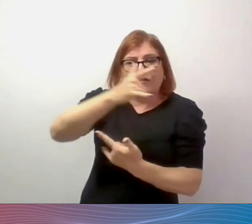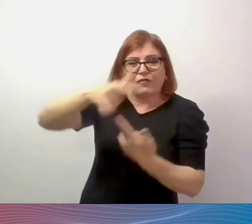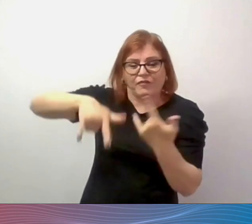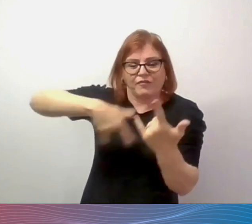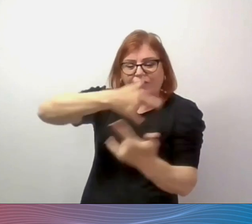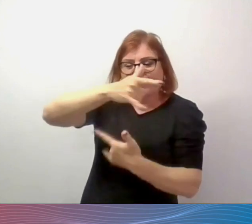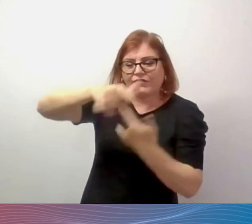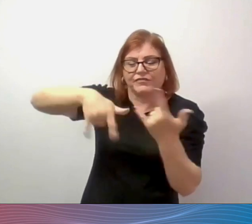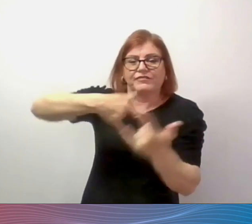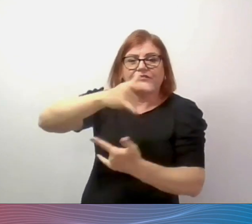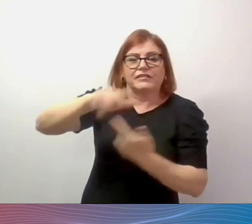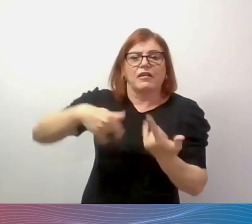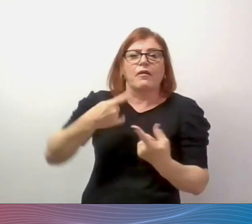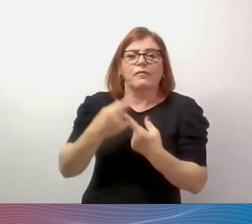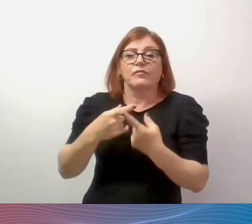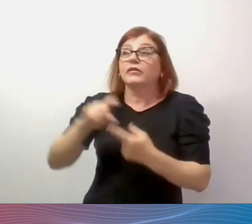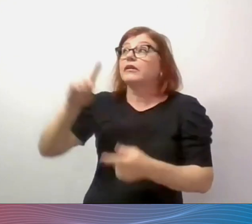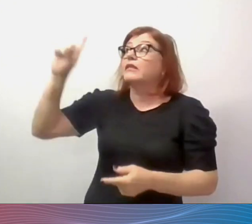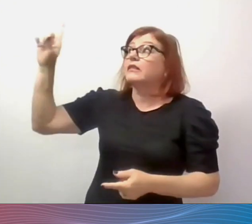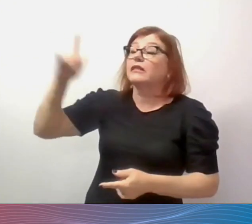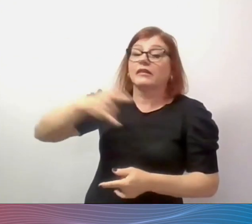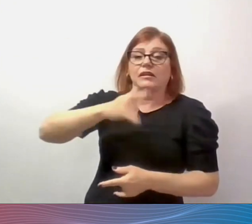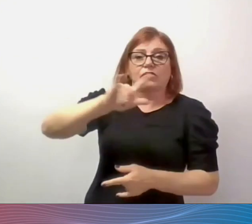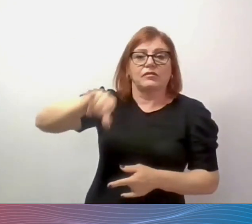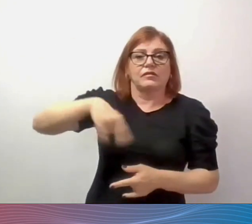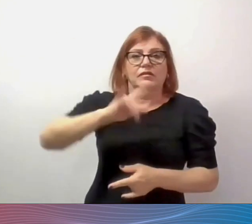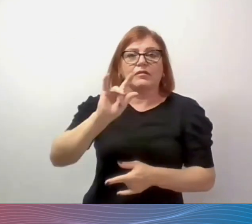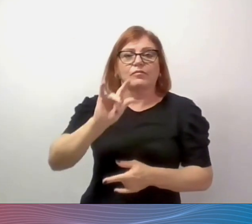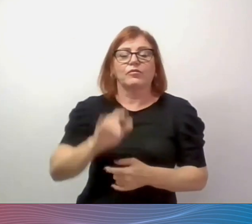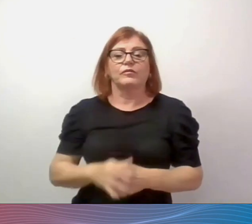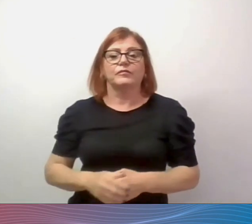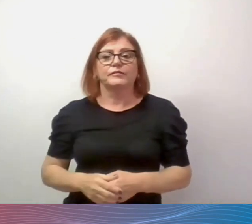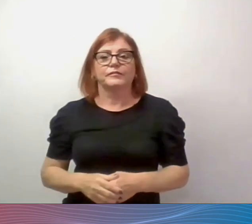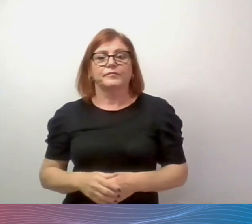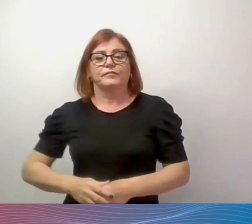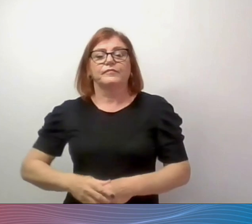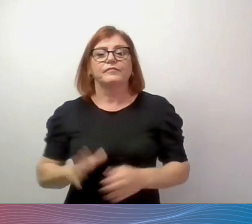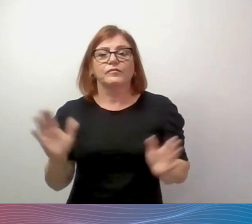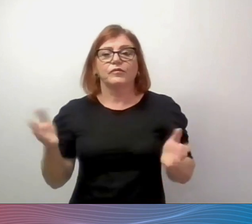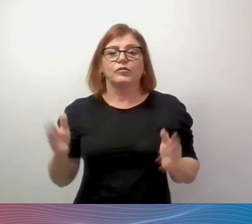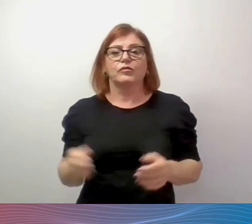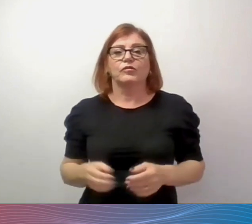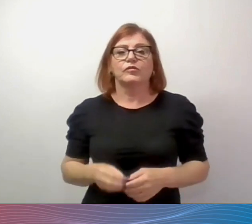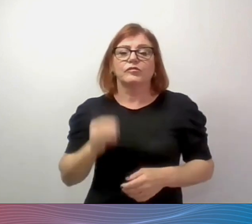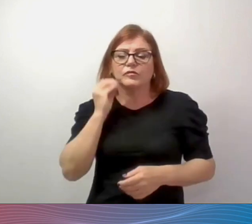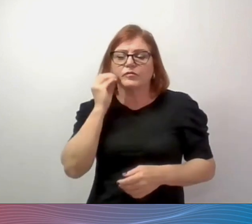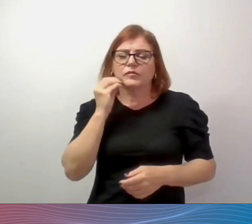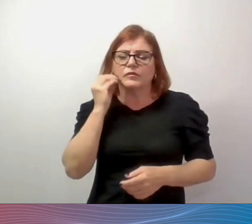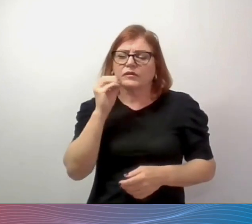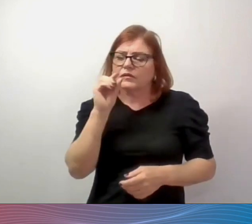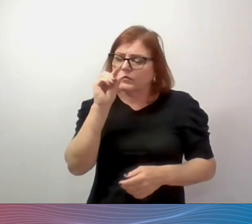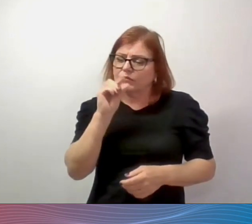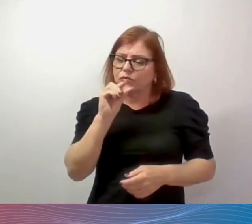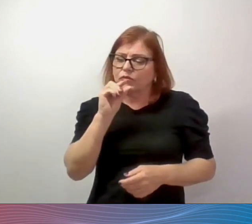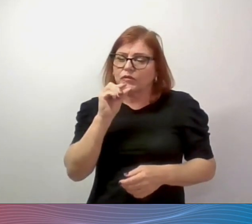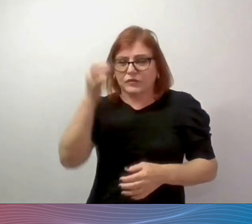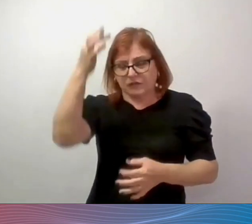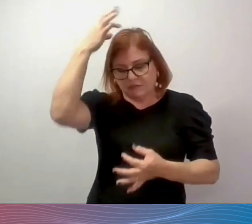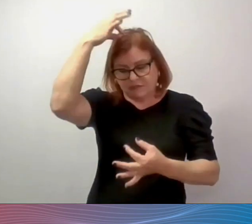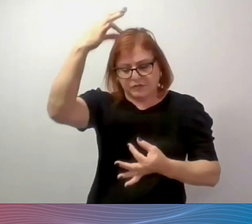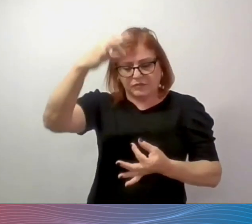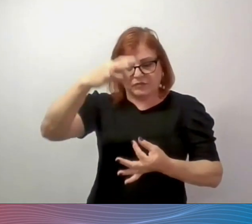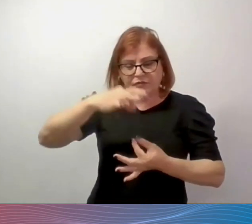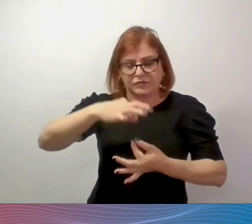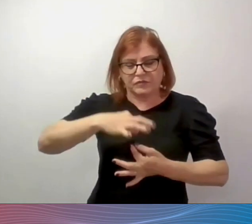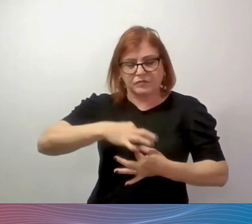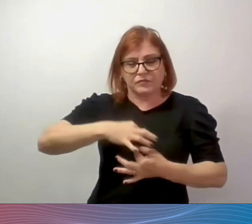Deus é amor. Why? Because God is love. Hoje estamos só experimentando um pouco pelo Espírito Santo. Today we are